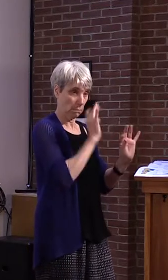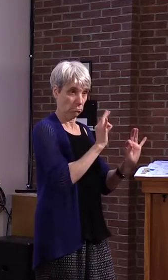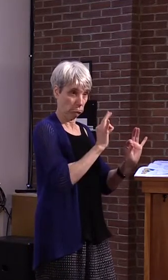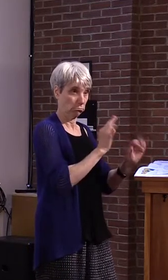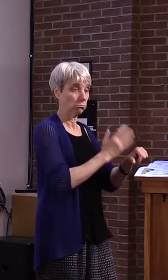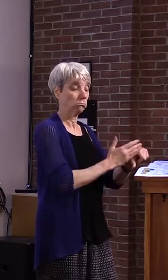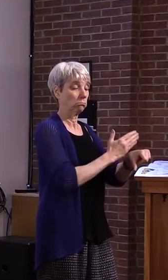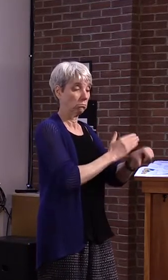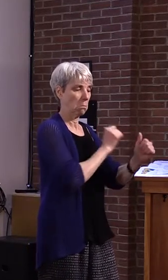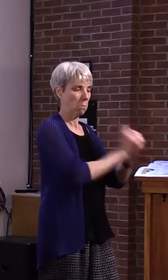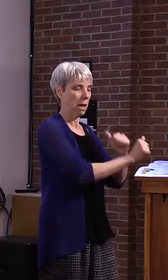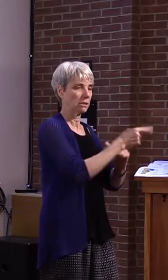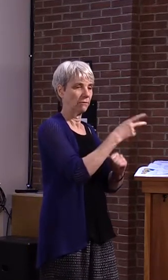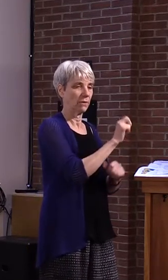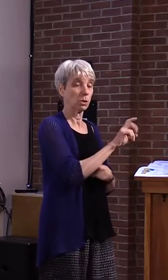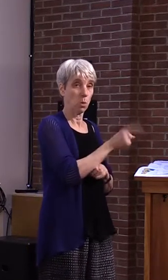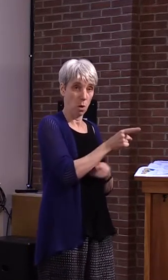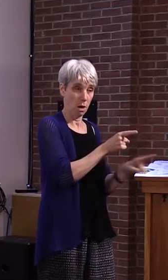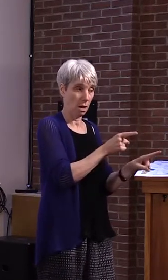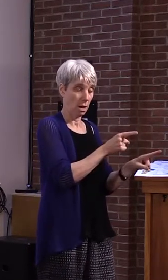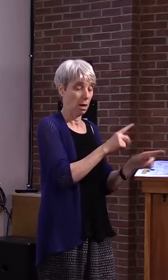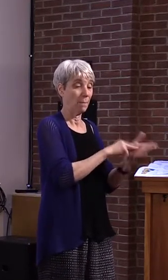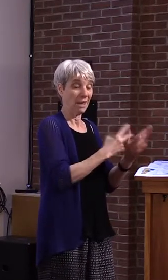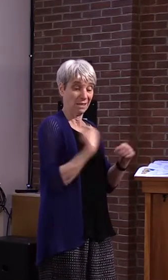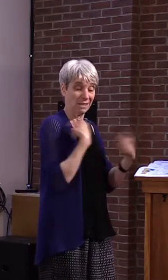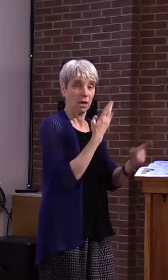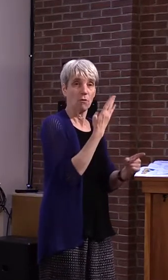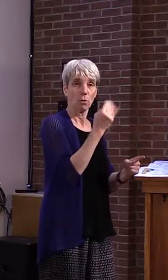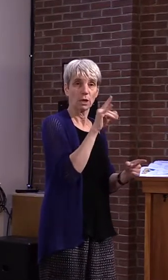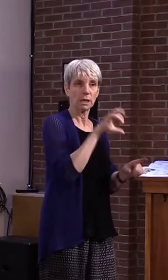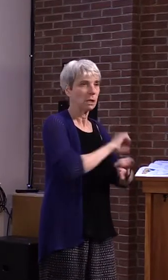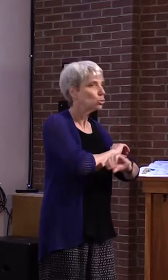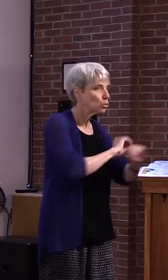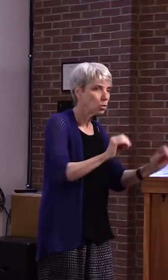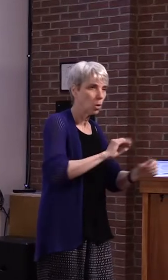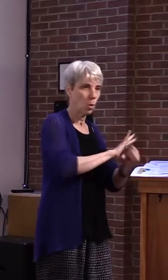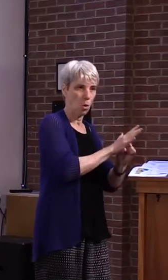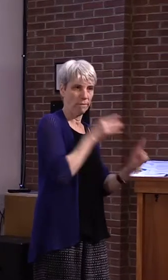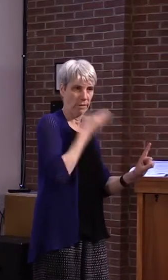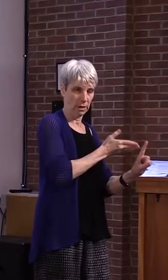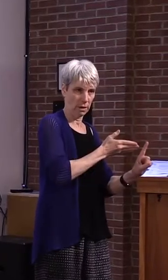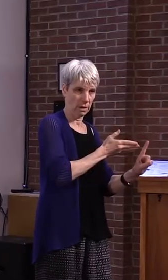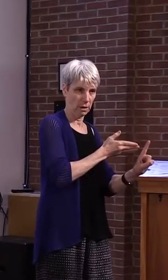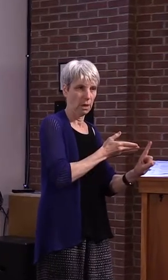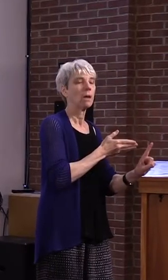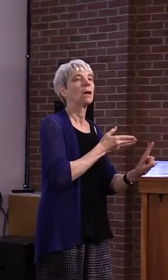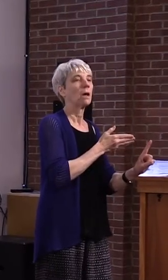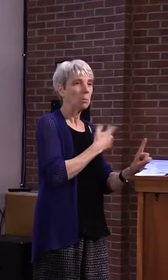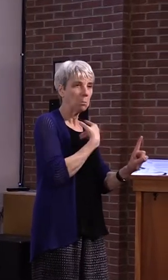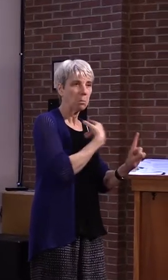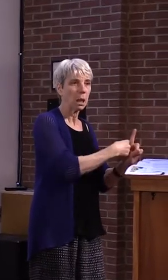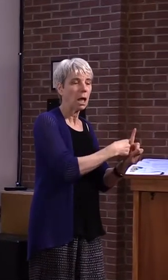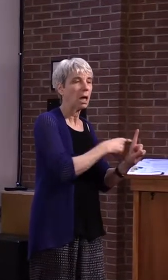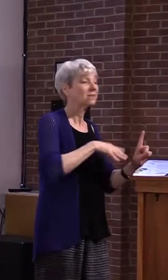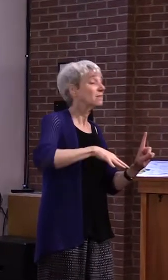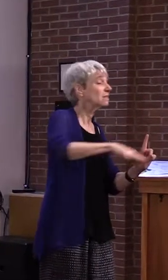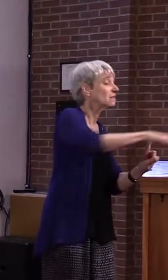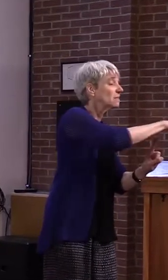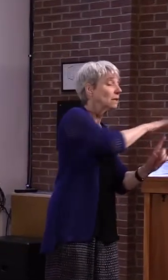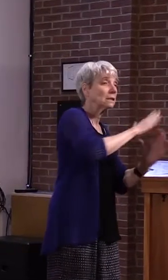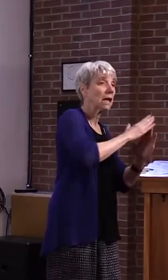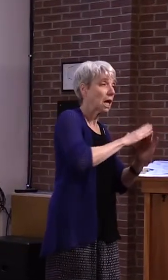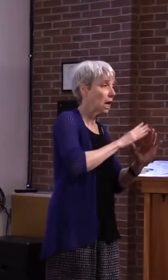Phase one is allowed when a facility has gone 14 days with no cases and there is no substantial community spread, and